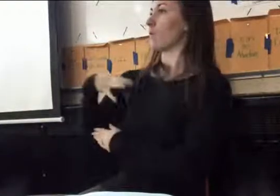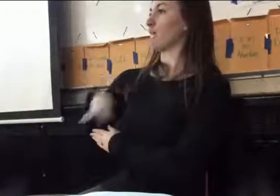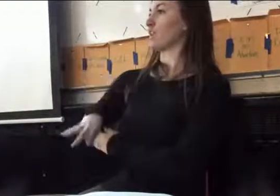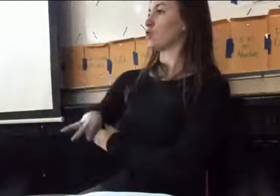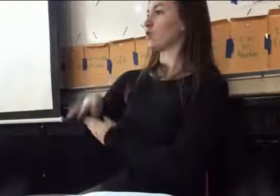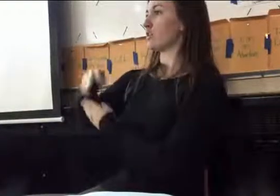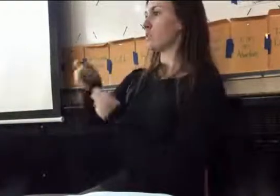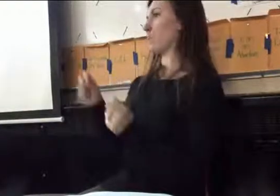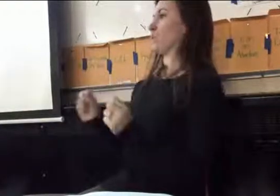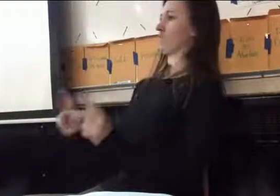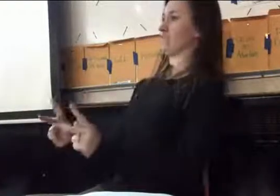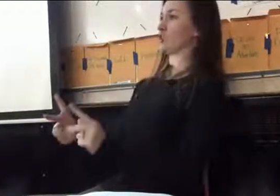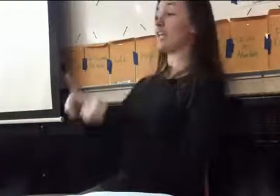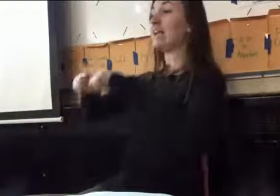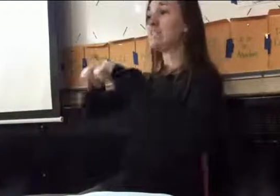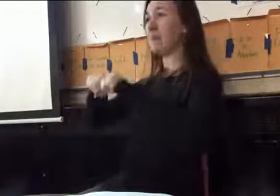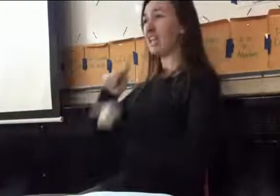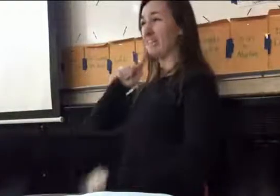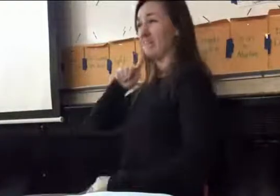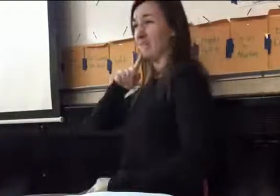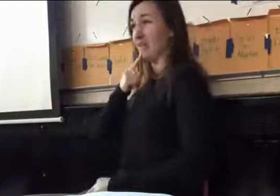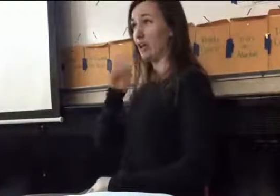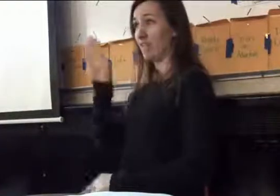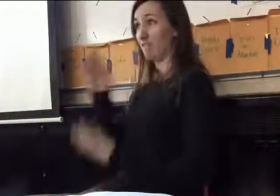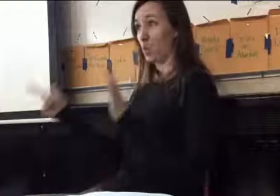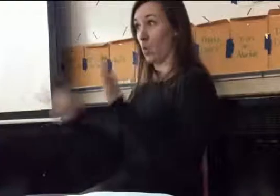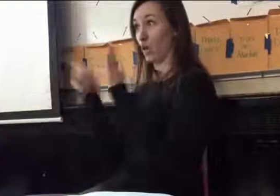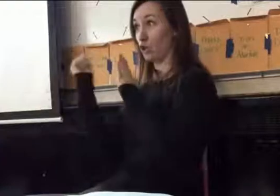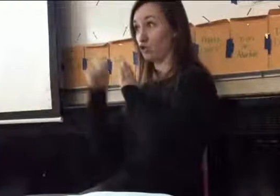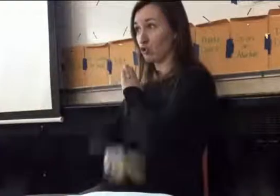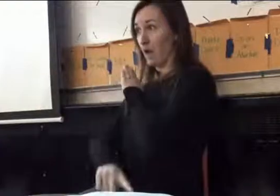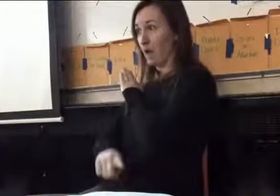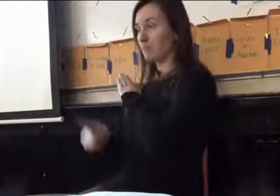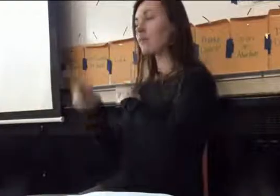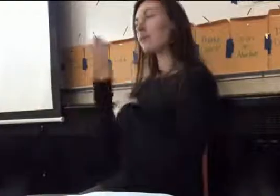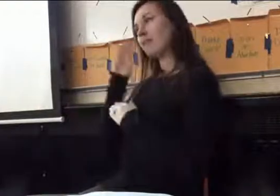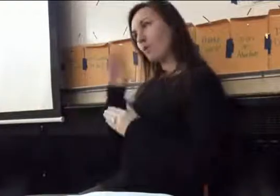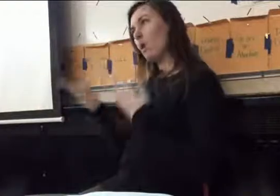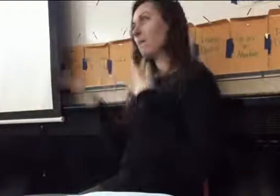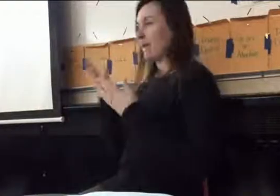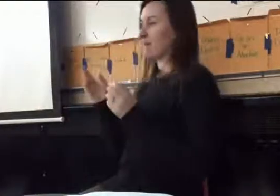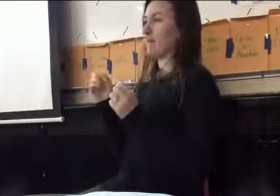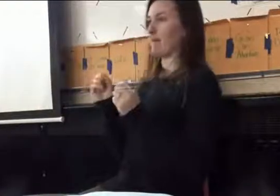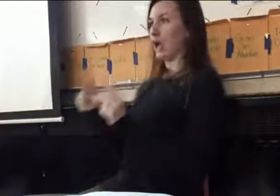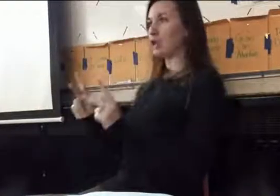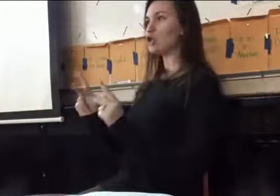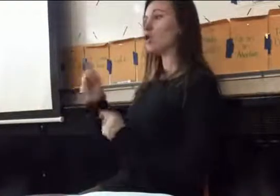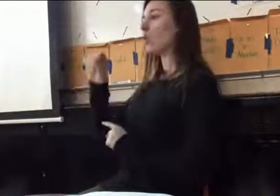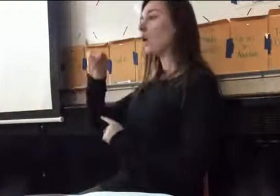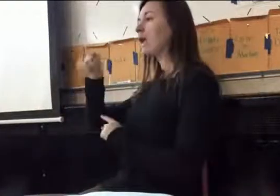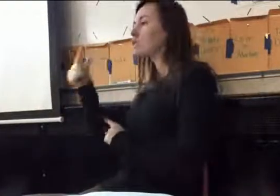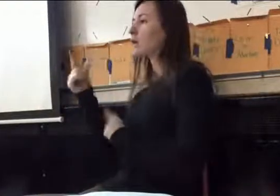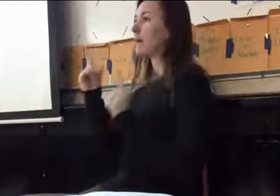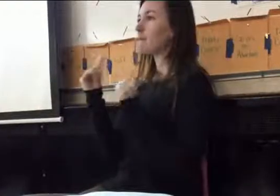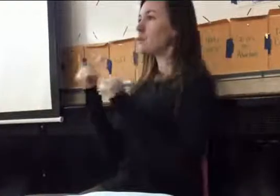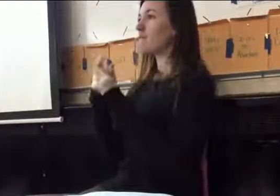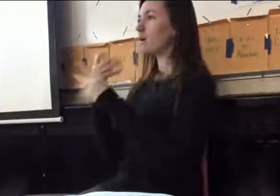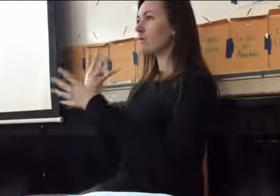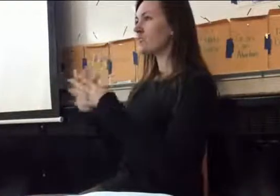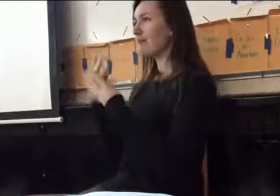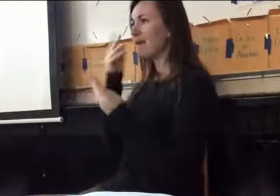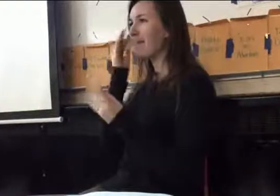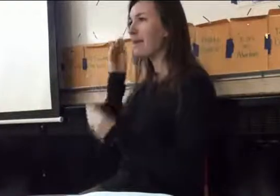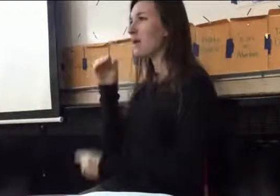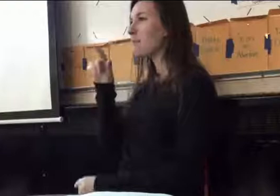of your crime, they can allow you to continue to tweet and stuff like that, or Instagram from jail. Why do you think Lil Wayne was able